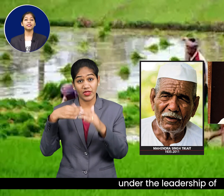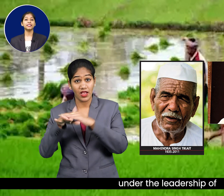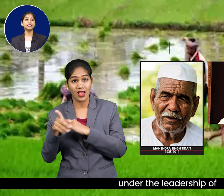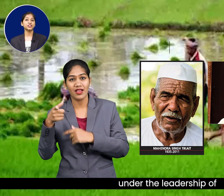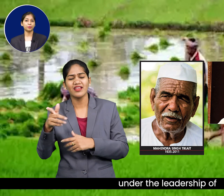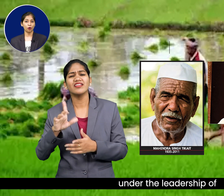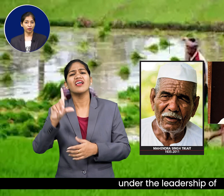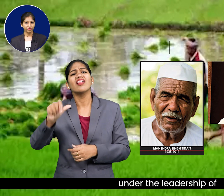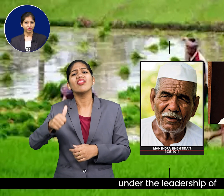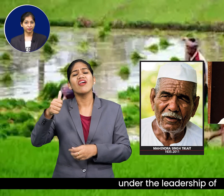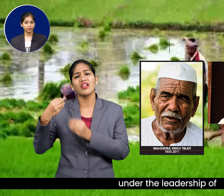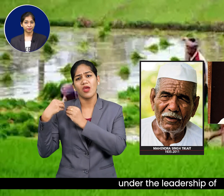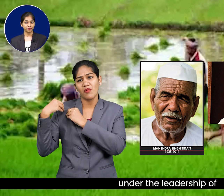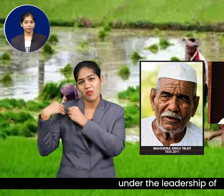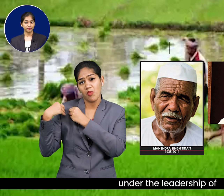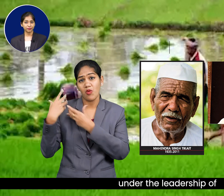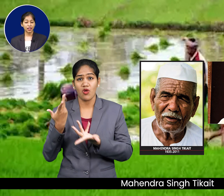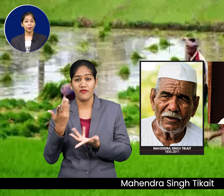under the leadership of